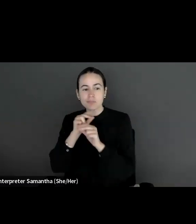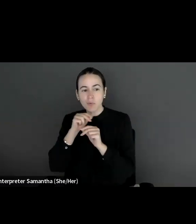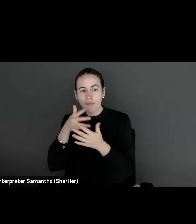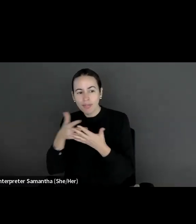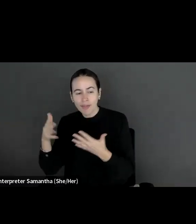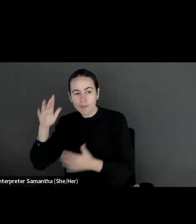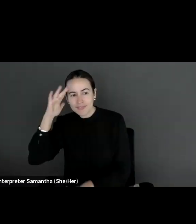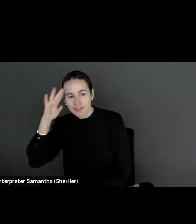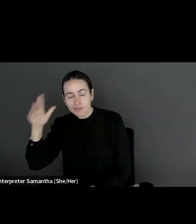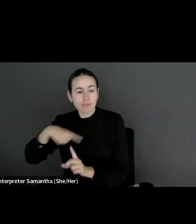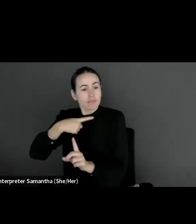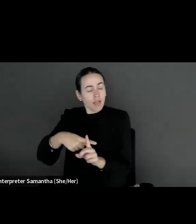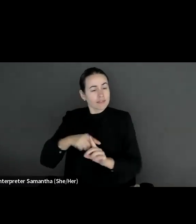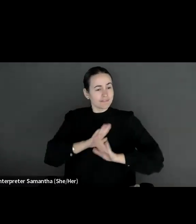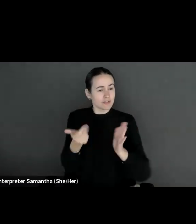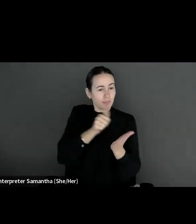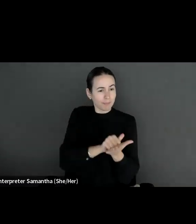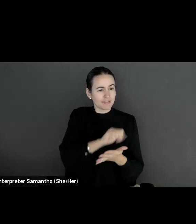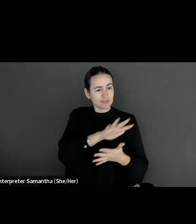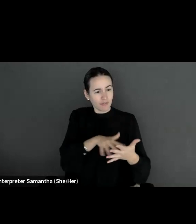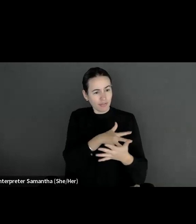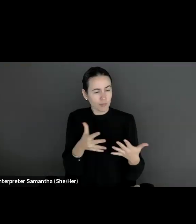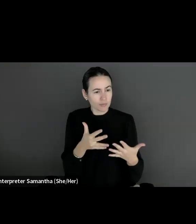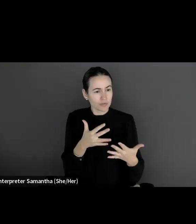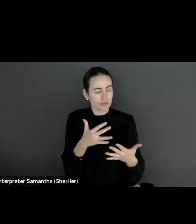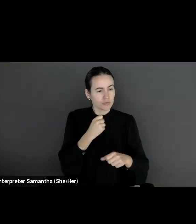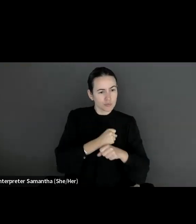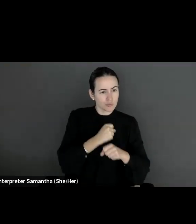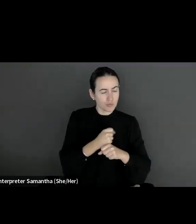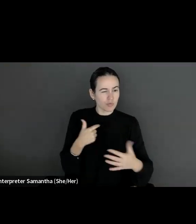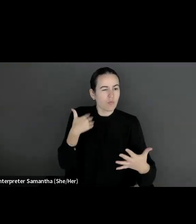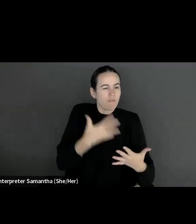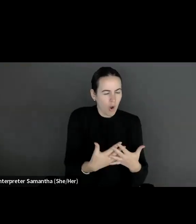been published on sign language fluency so far.